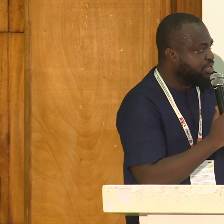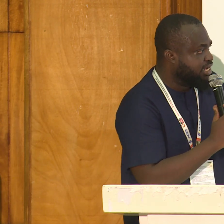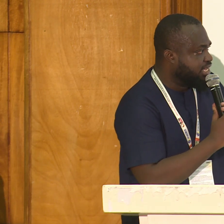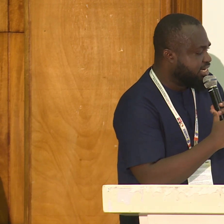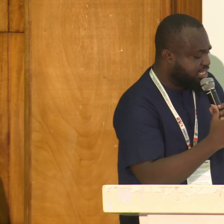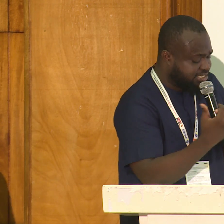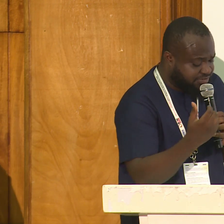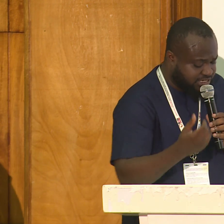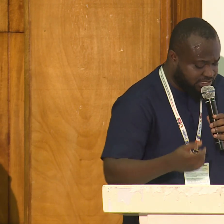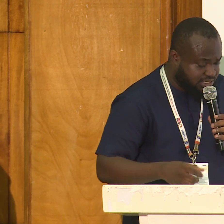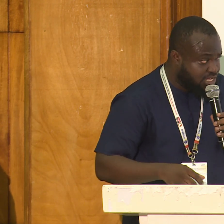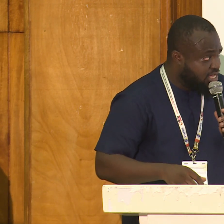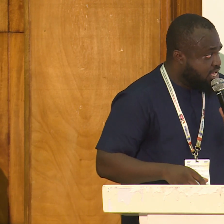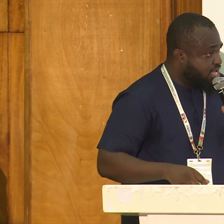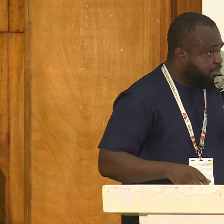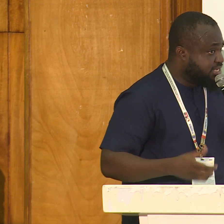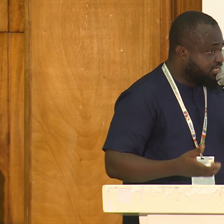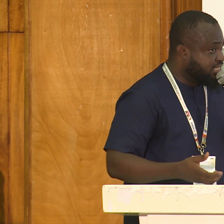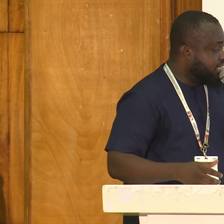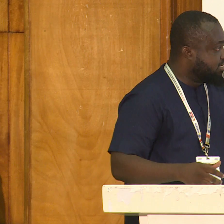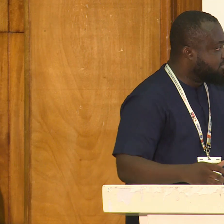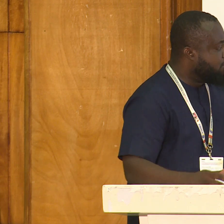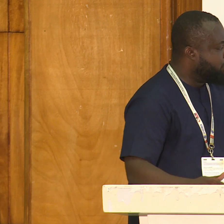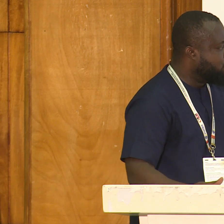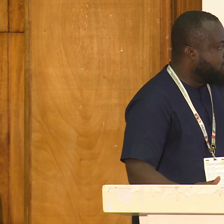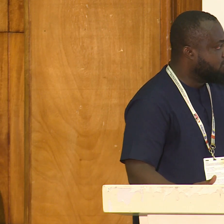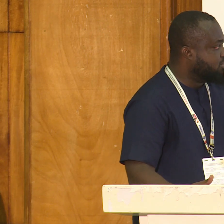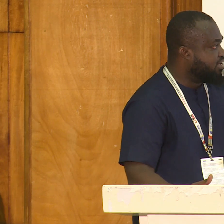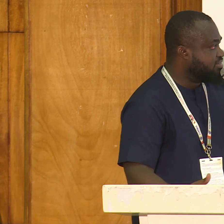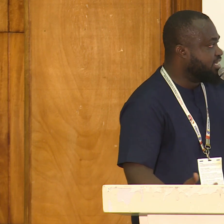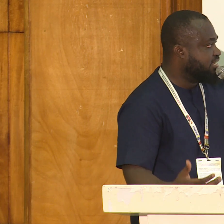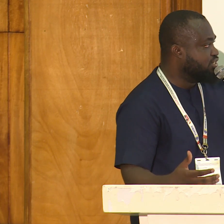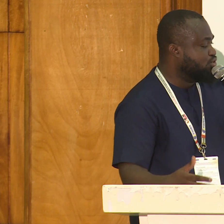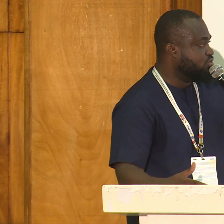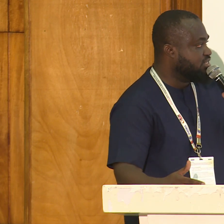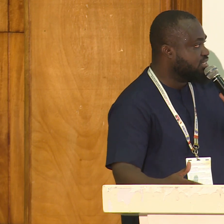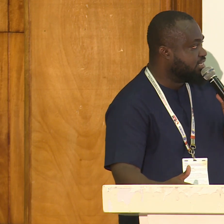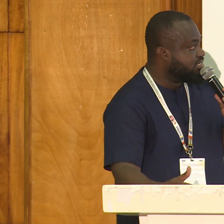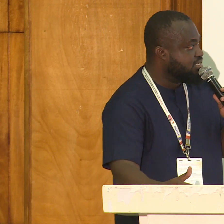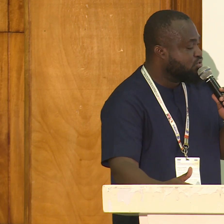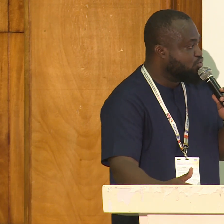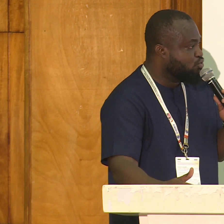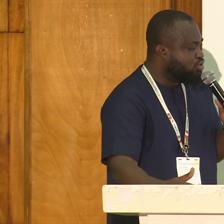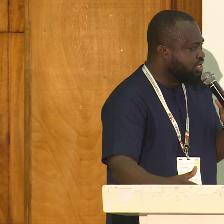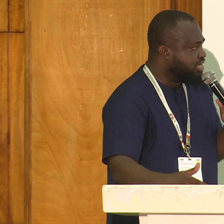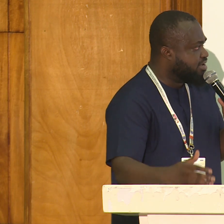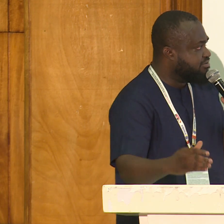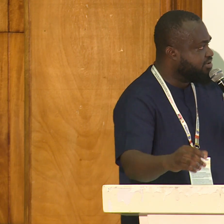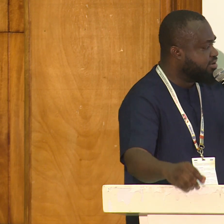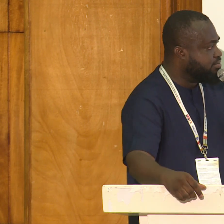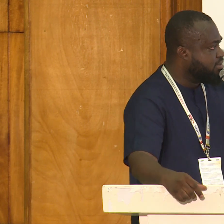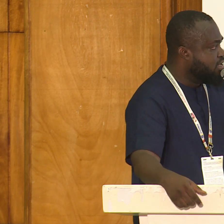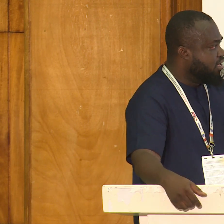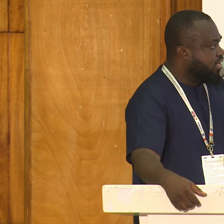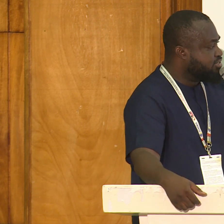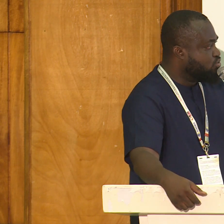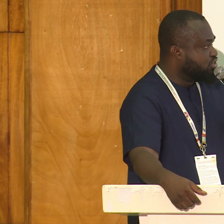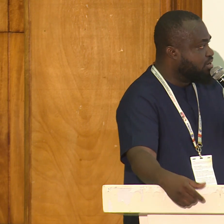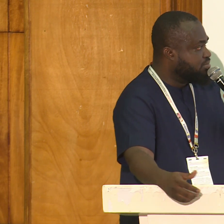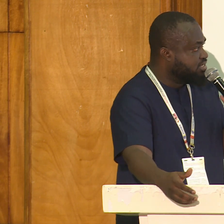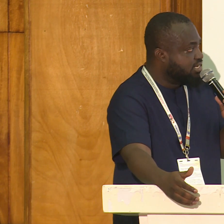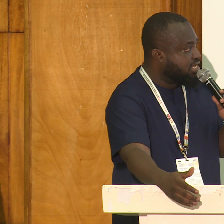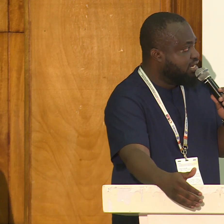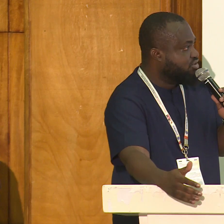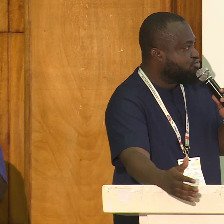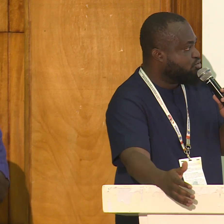into peer-led intervention. I must say that some programs have started using that. So they have